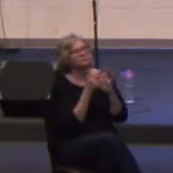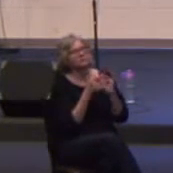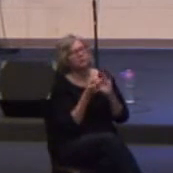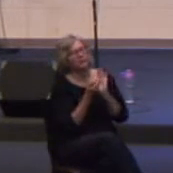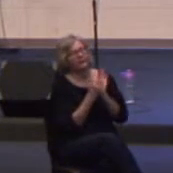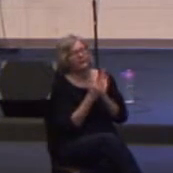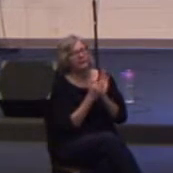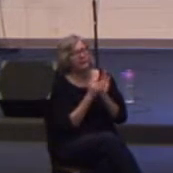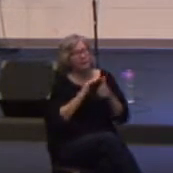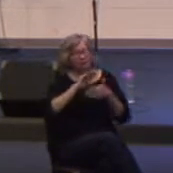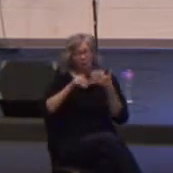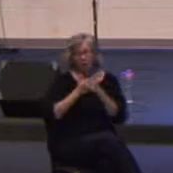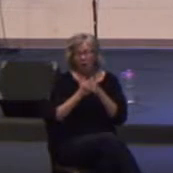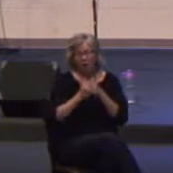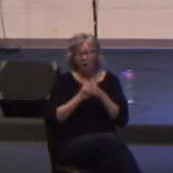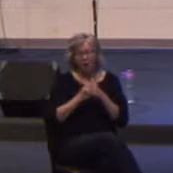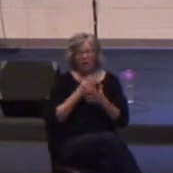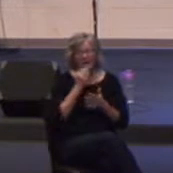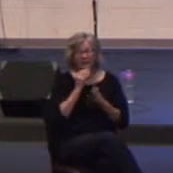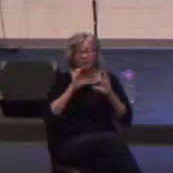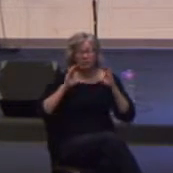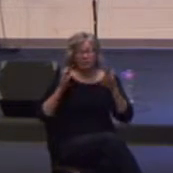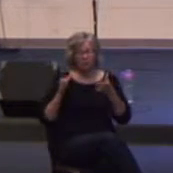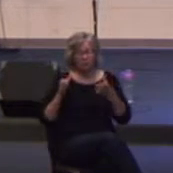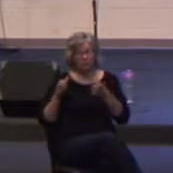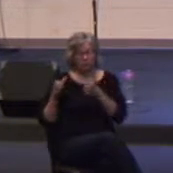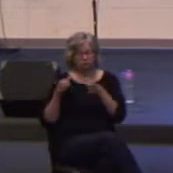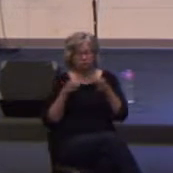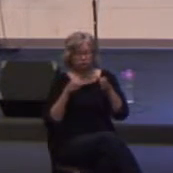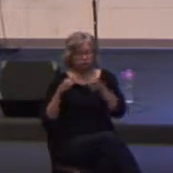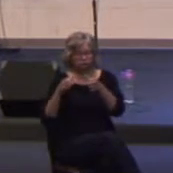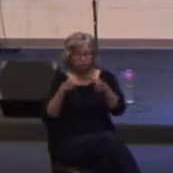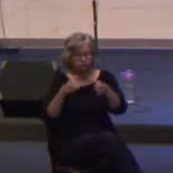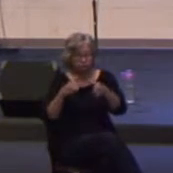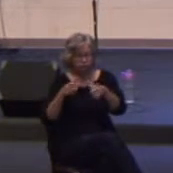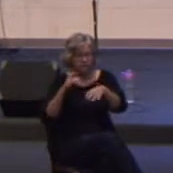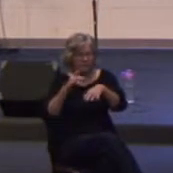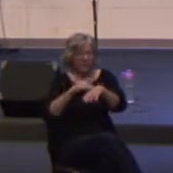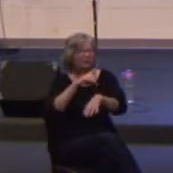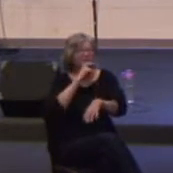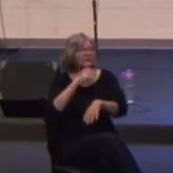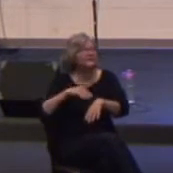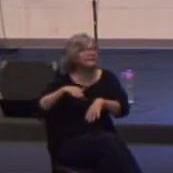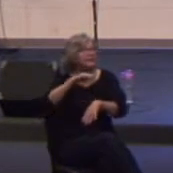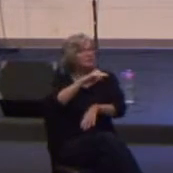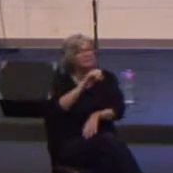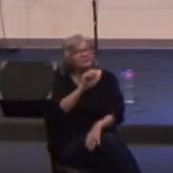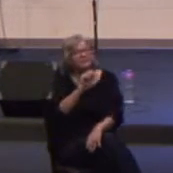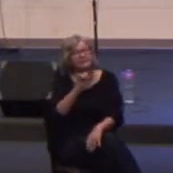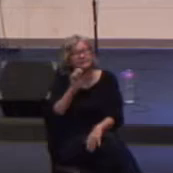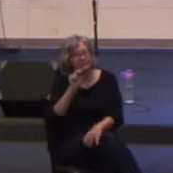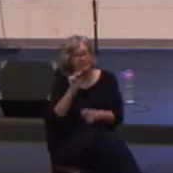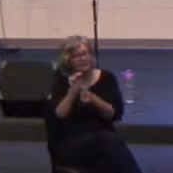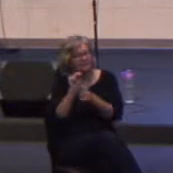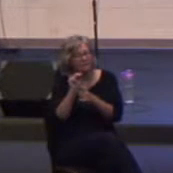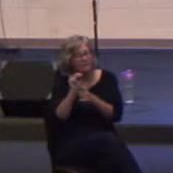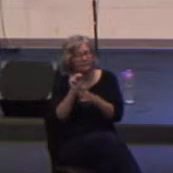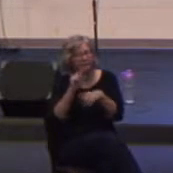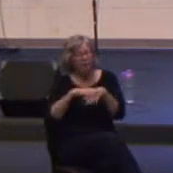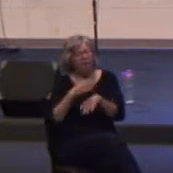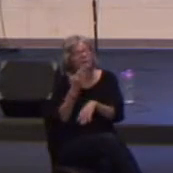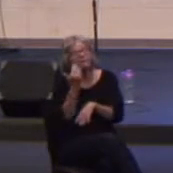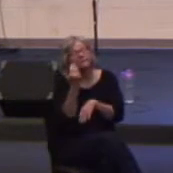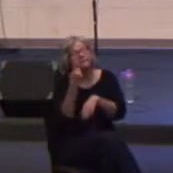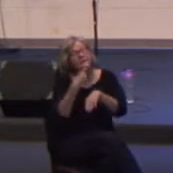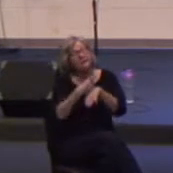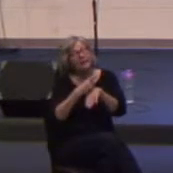The whole Israelite community set out from Elim and came to the desert of Sin, which is between Elim and Sinai. On the 15th day of